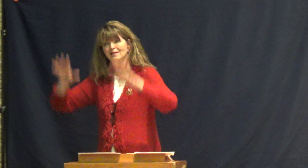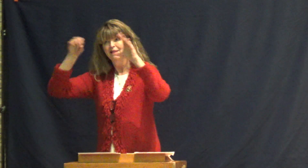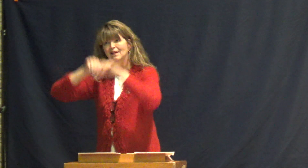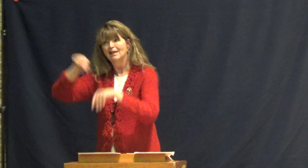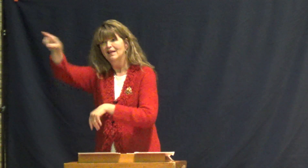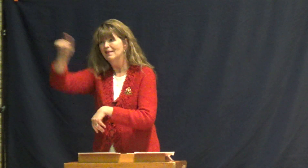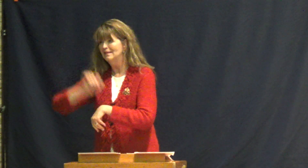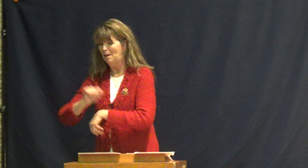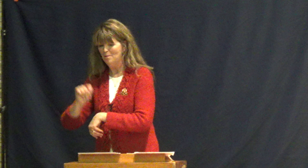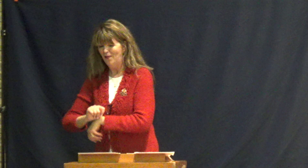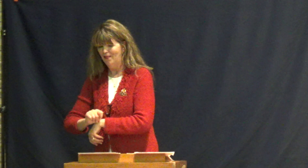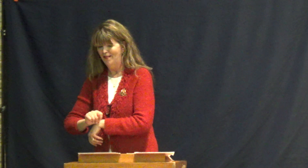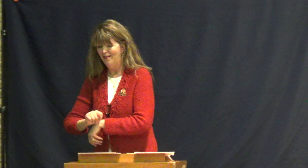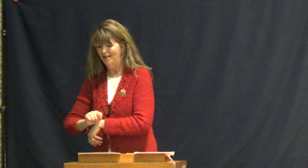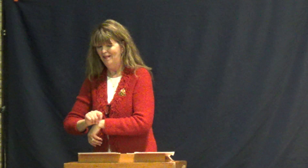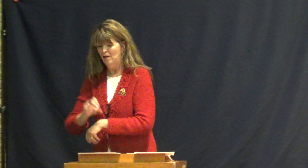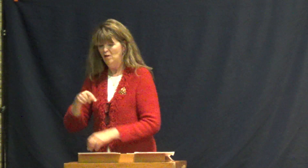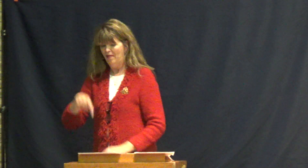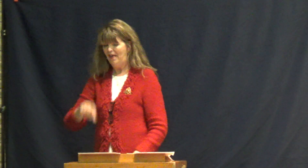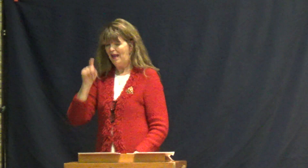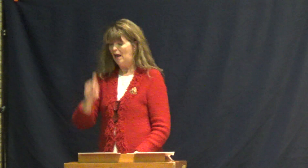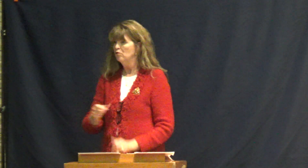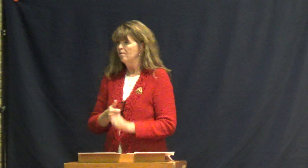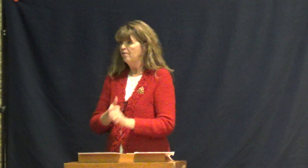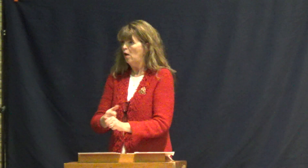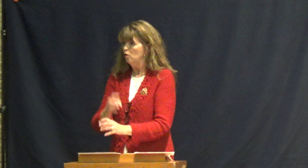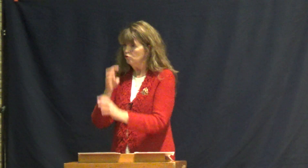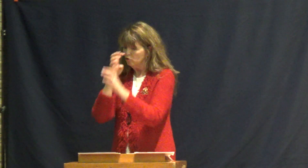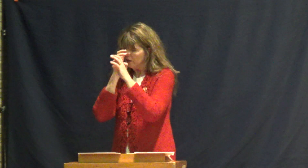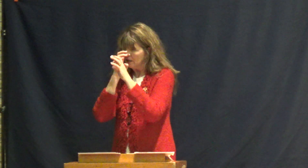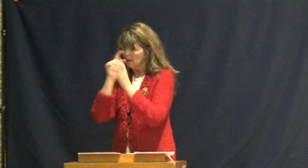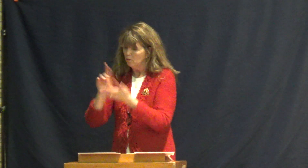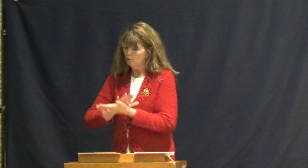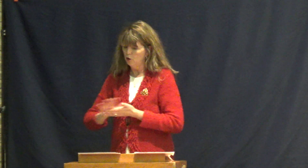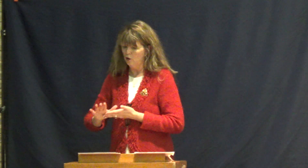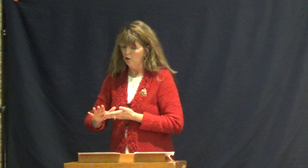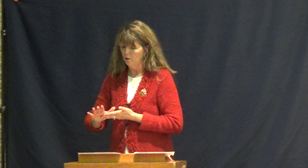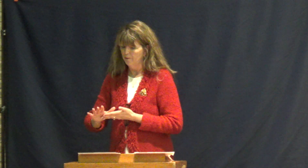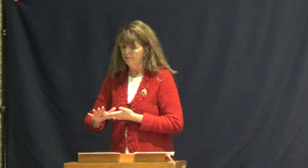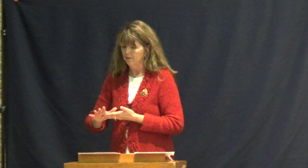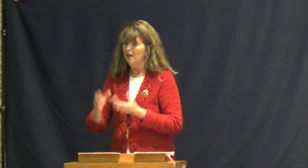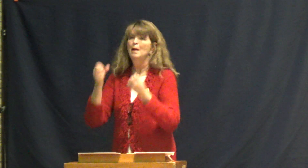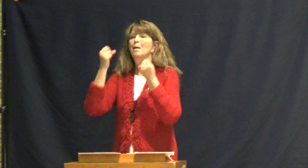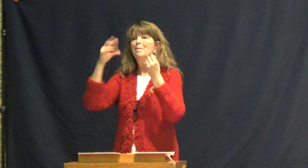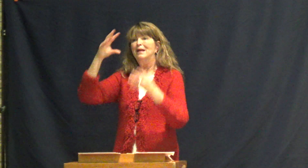So they followed all of the Jewish laws and regulations regarding purity.